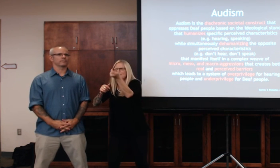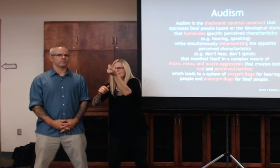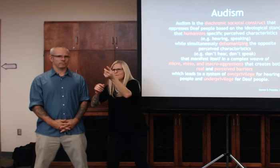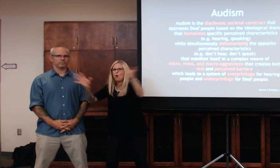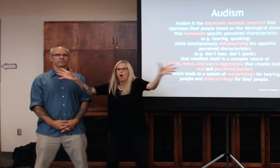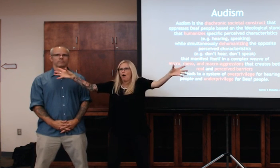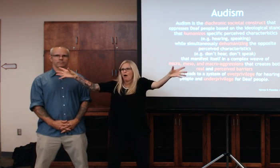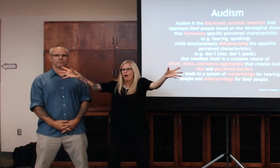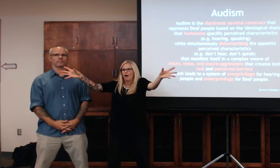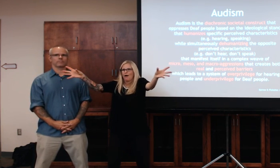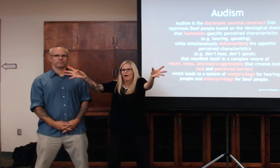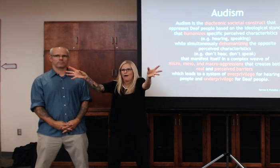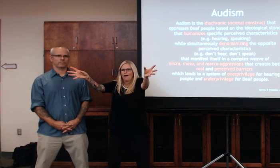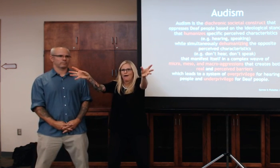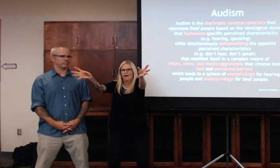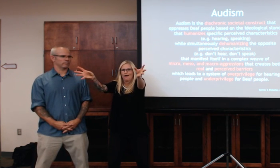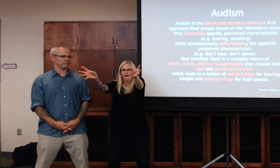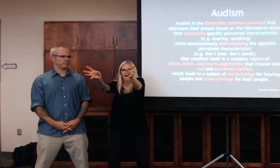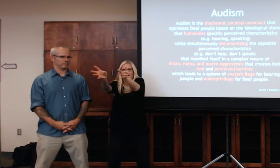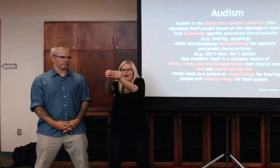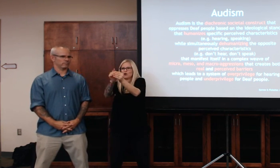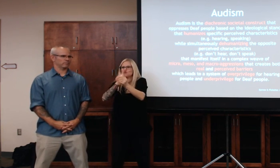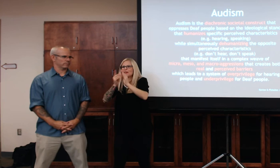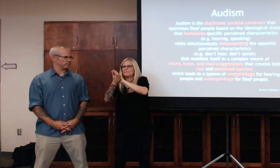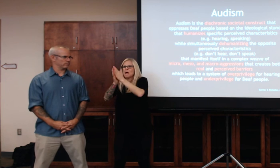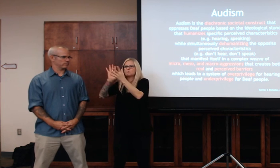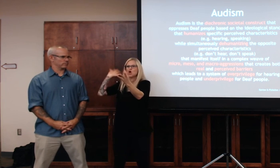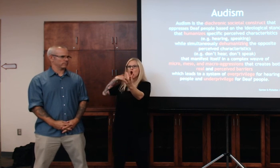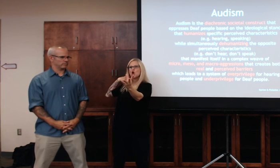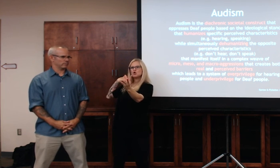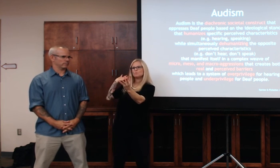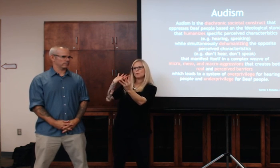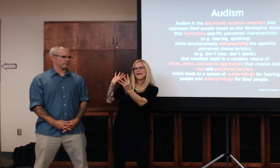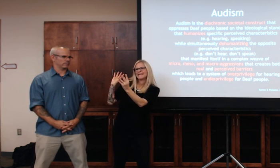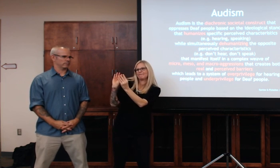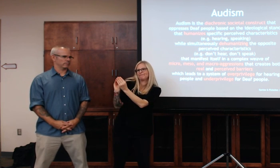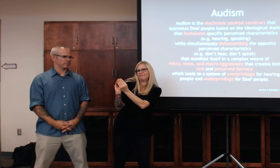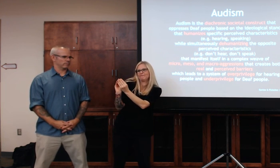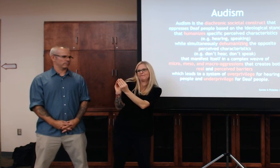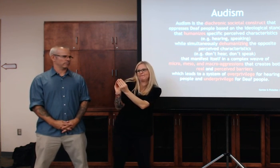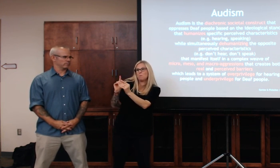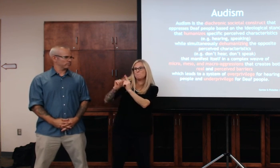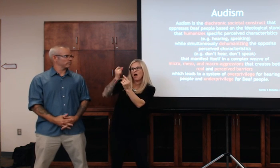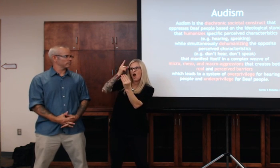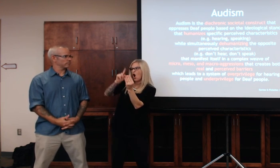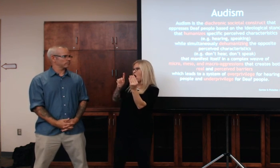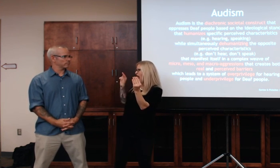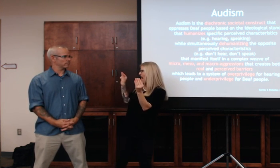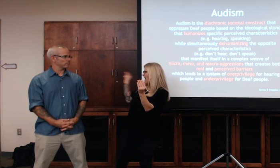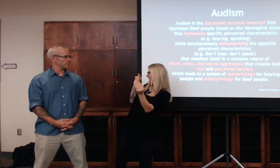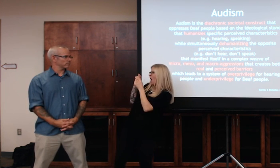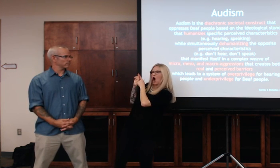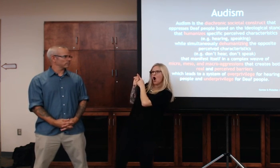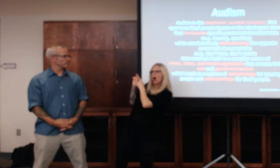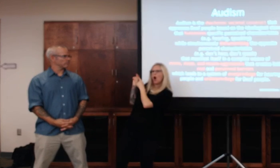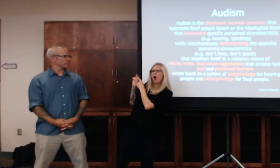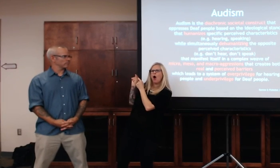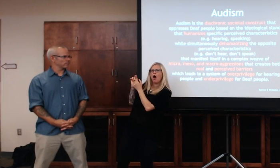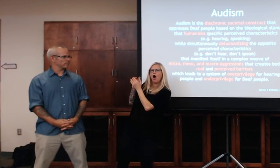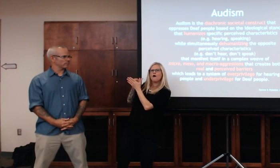mental construct. All of that put together, it becomes cumulative. But if you take just that one little